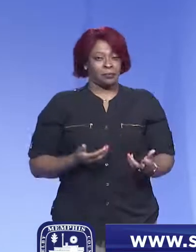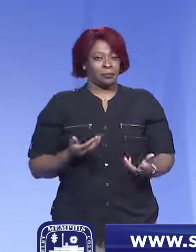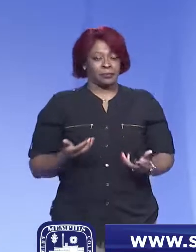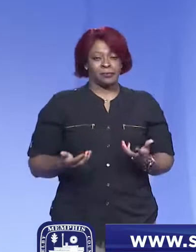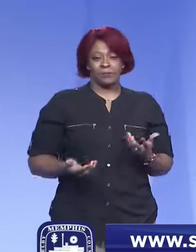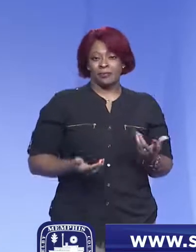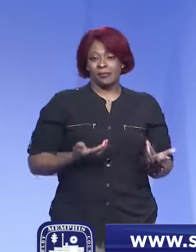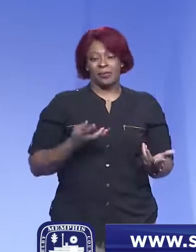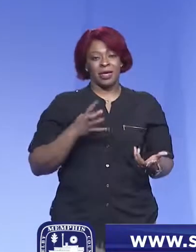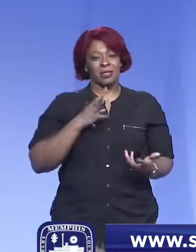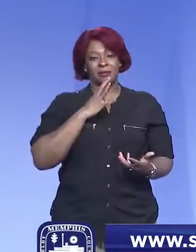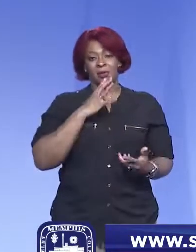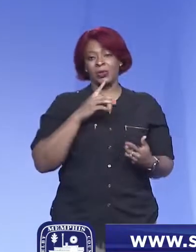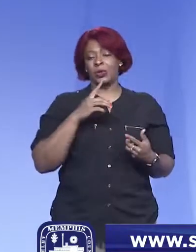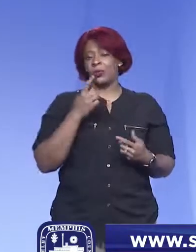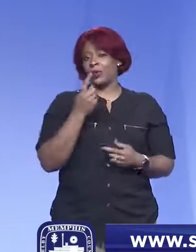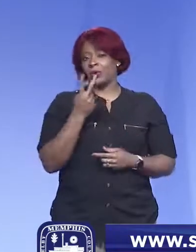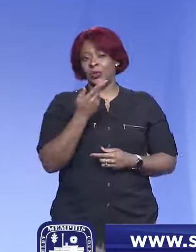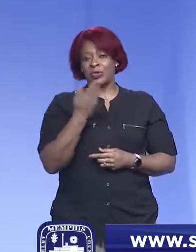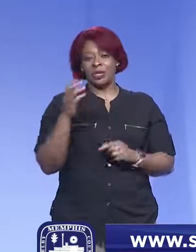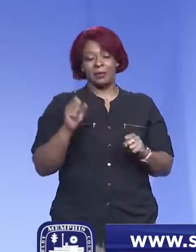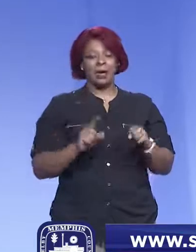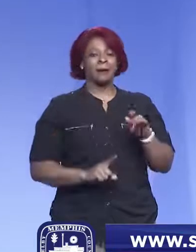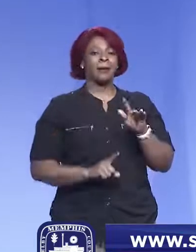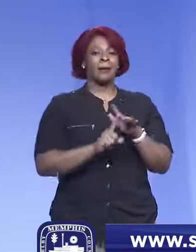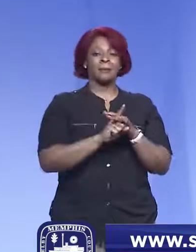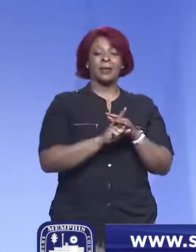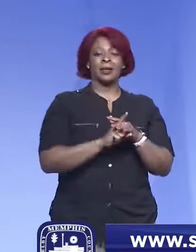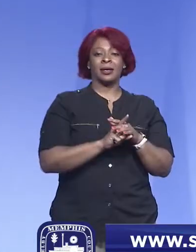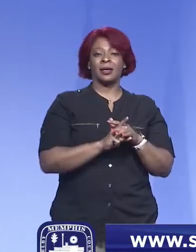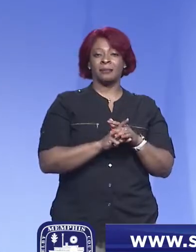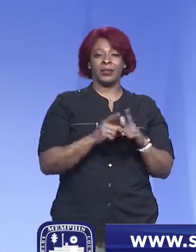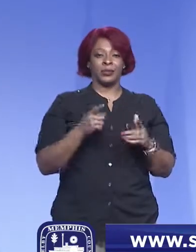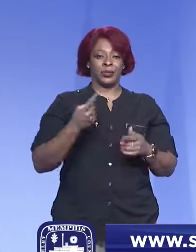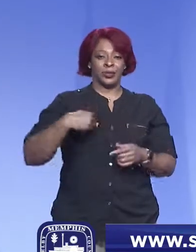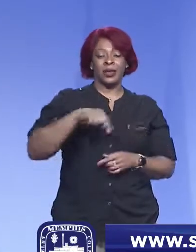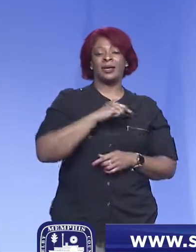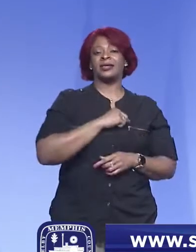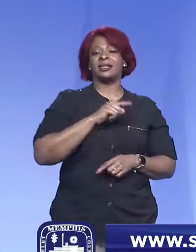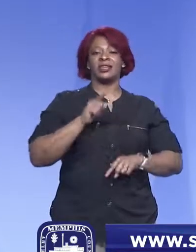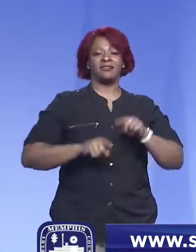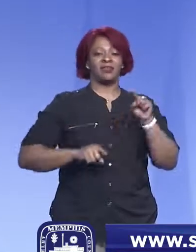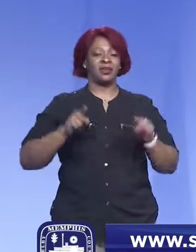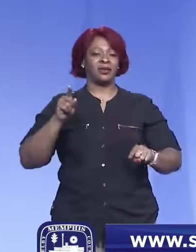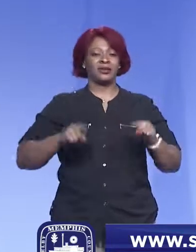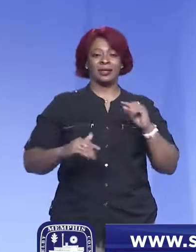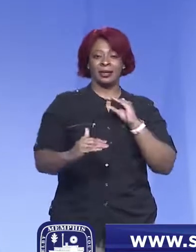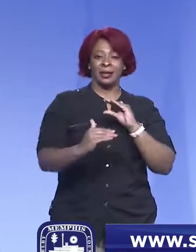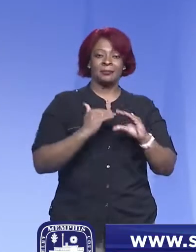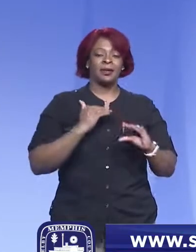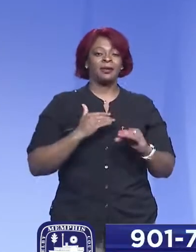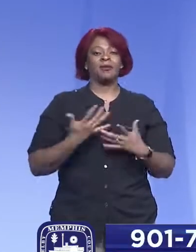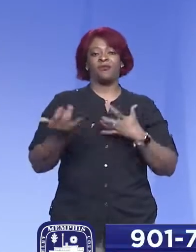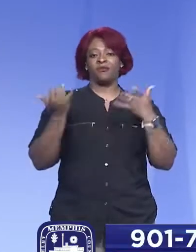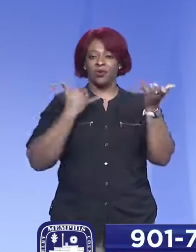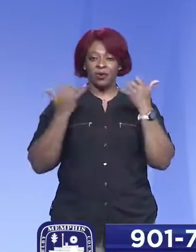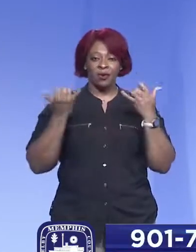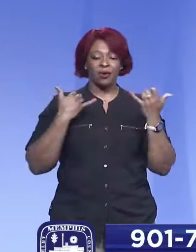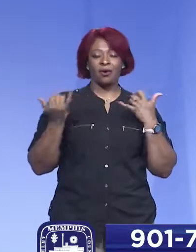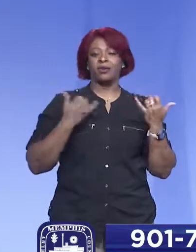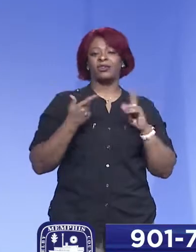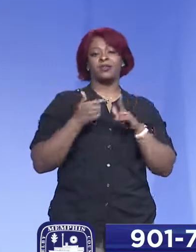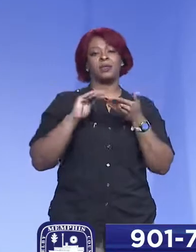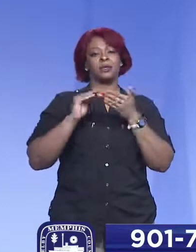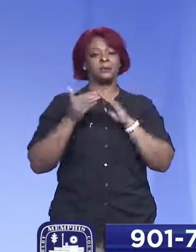I'll just speak to a couple of the things that comes up to us in various emails and phone calls from